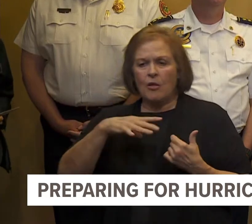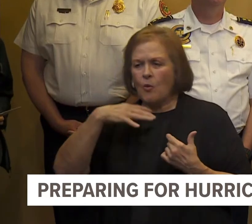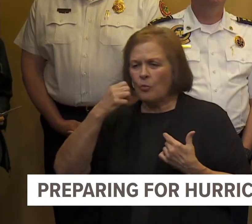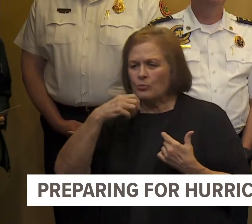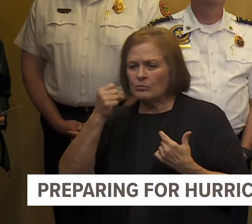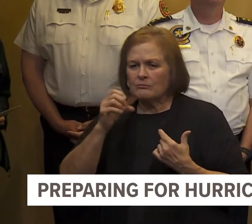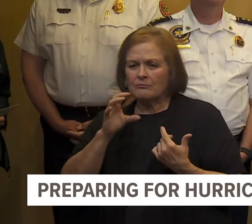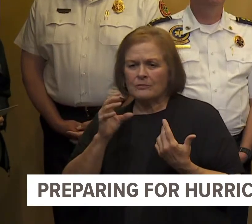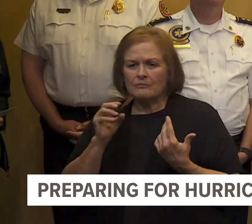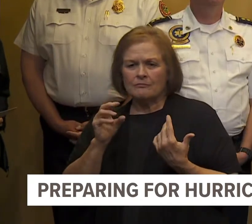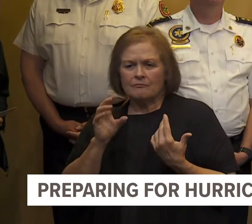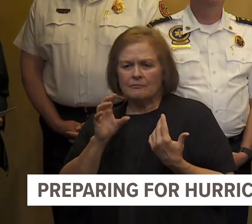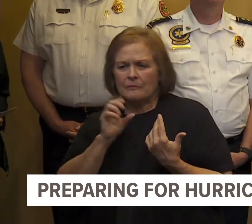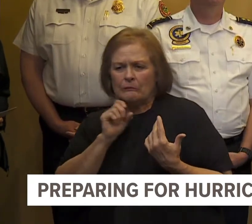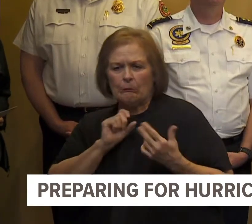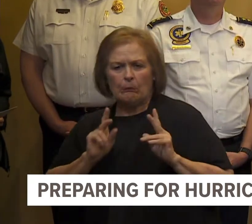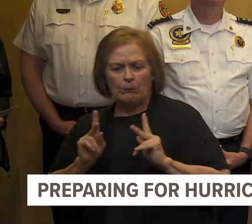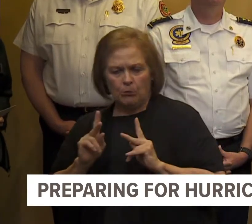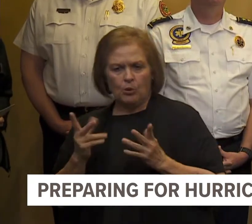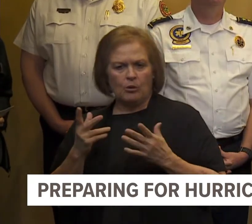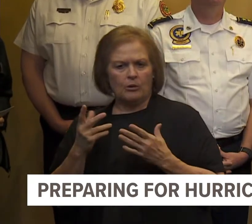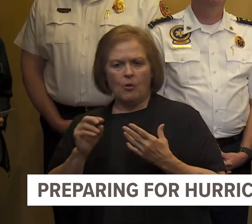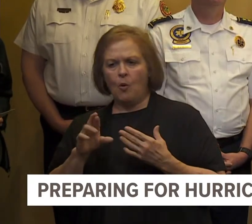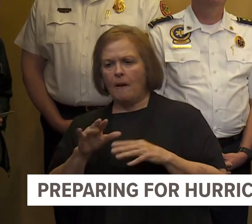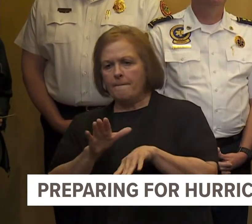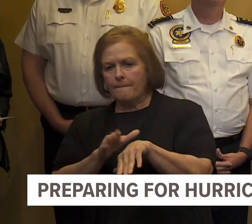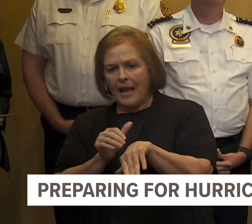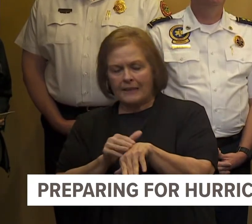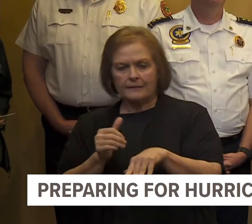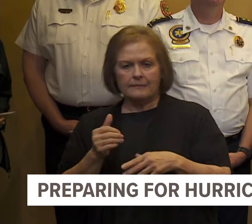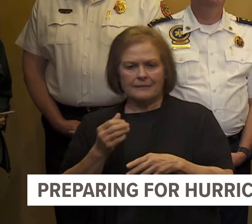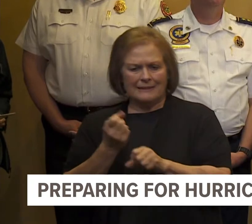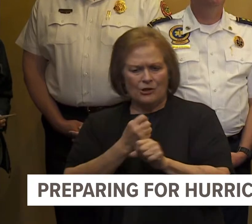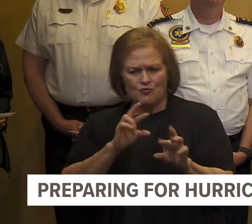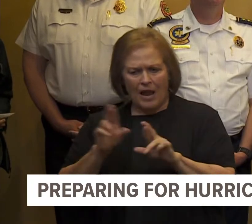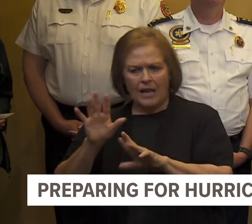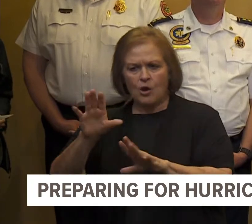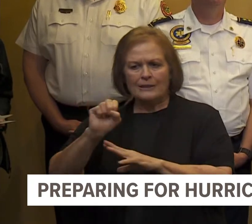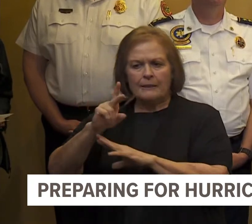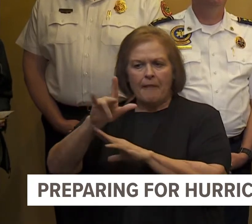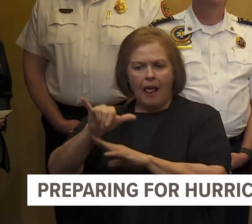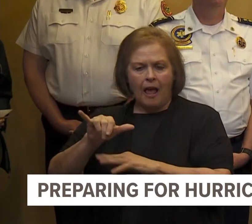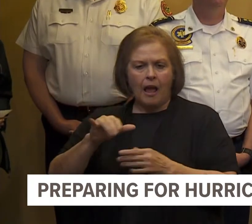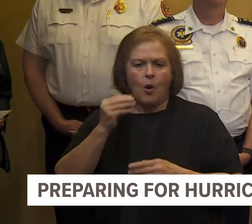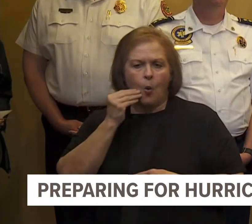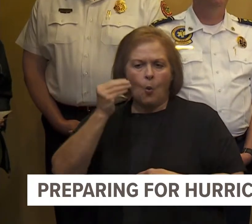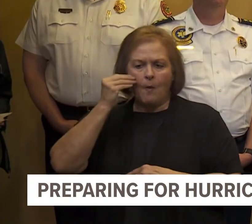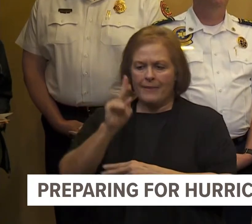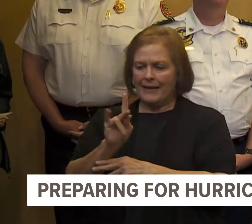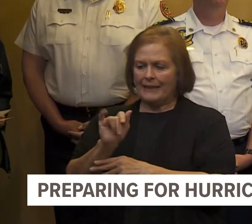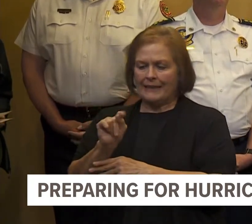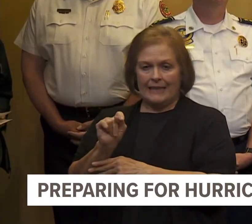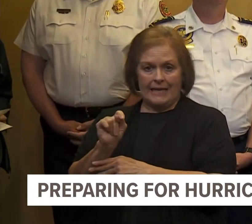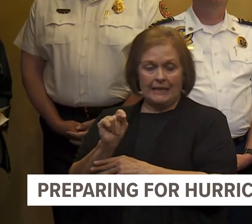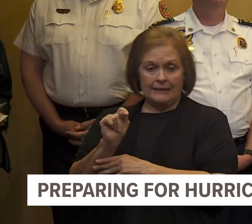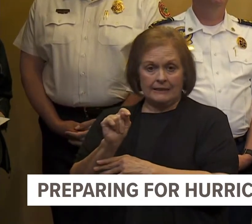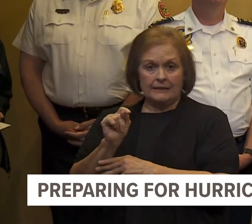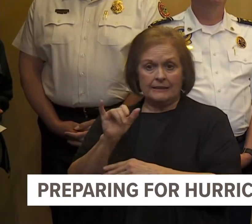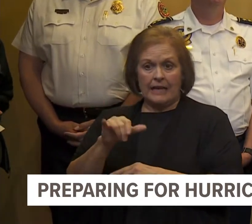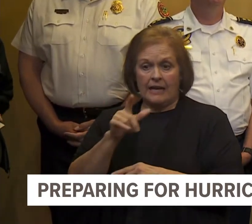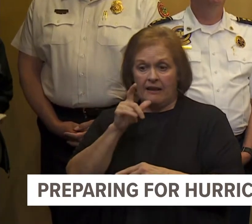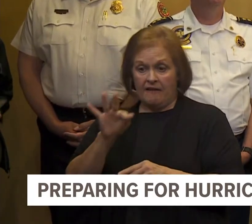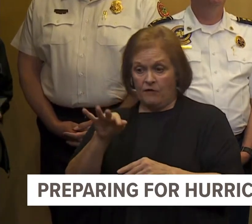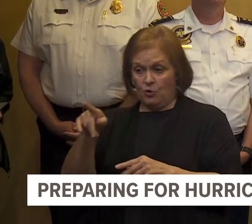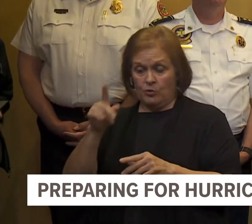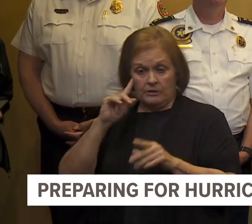of the family, and your pets. Gather your supplies for an emergency home kit for a lower level storm where we're going to shelter